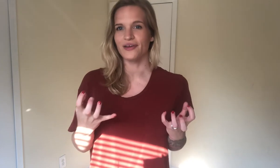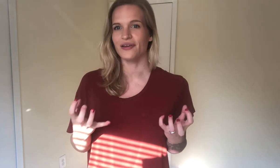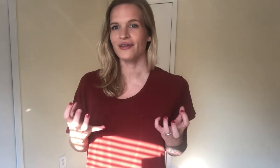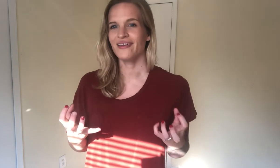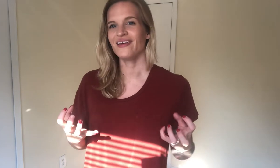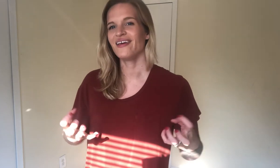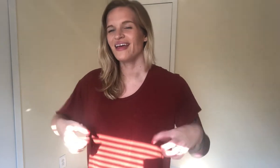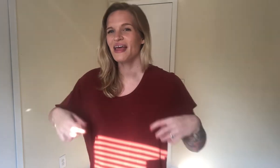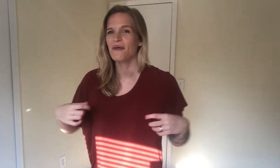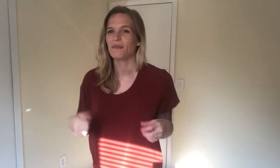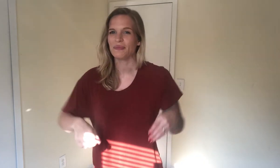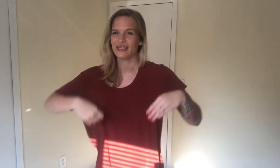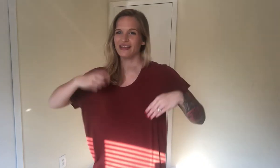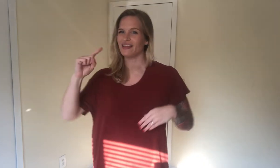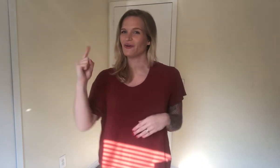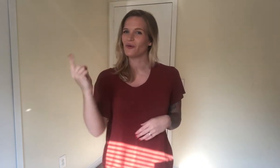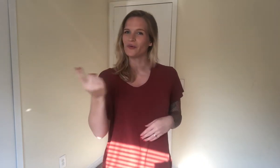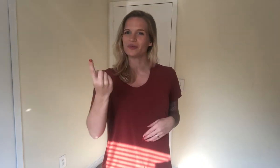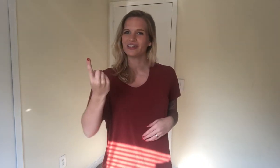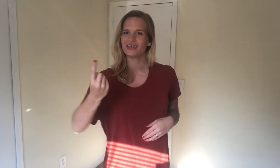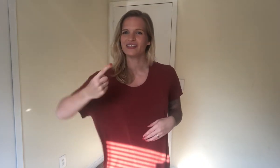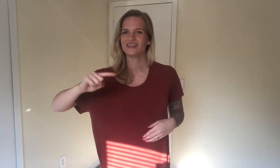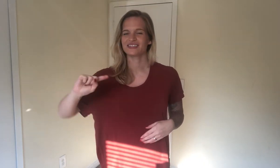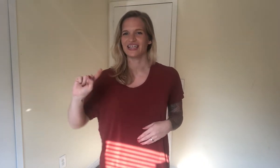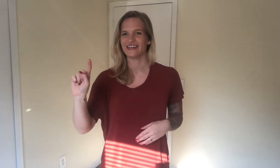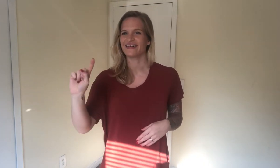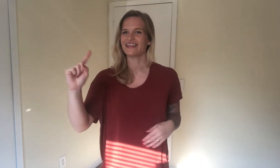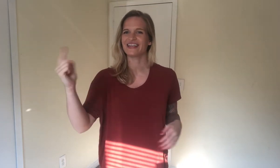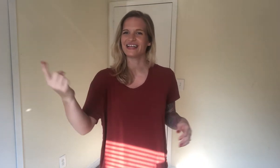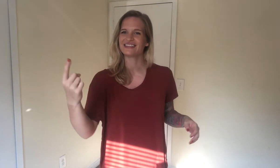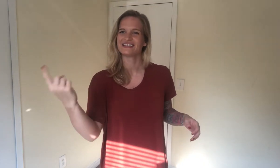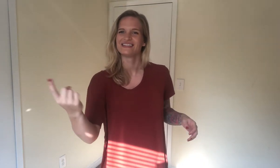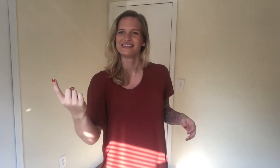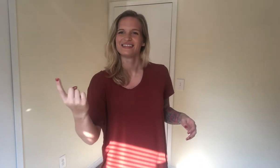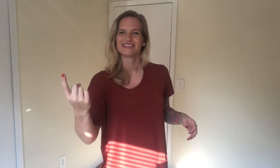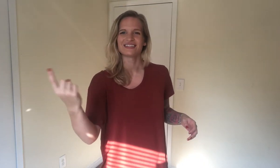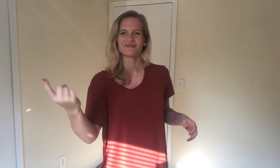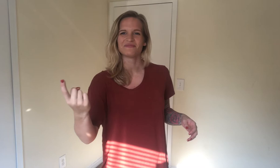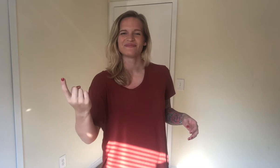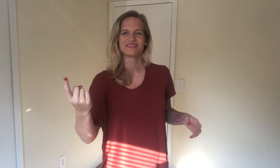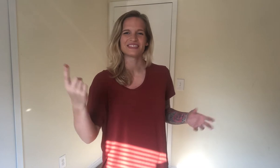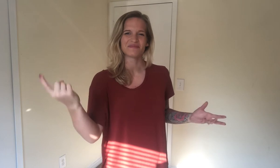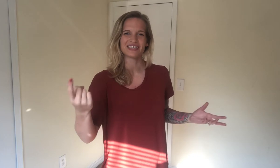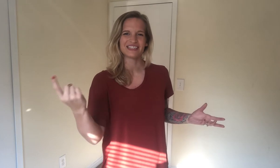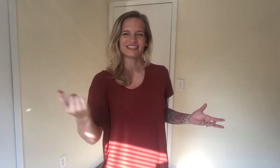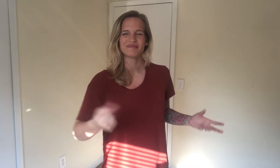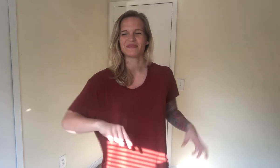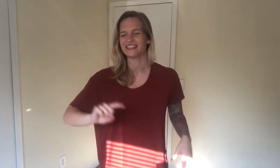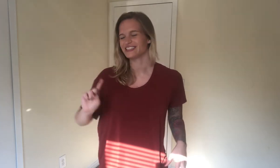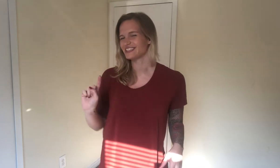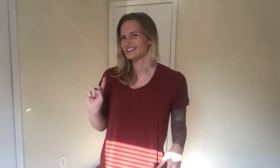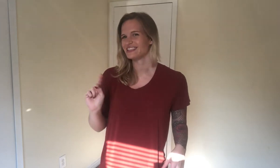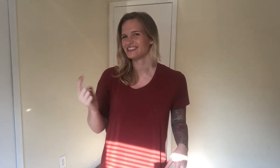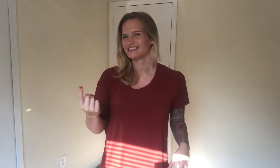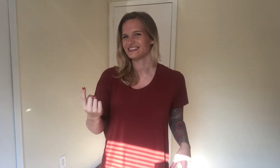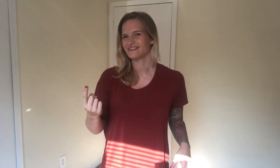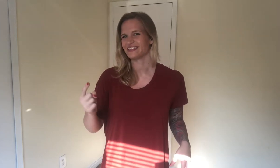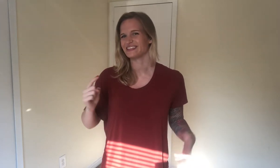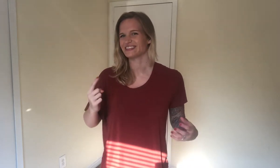to be the only, kind of like that something, but it's different, it's